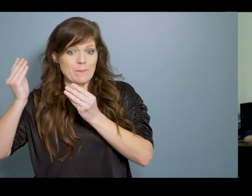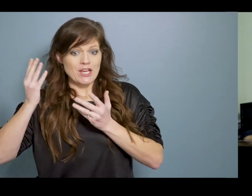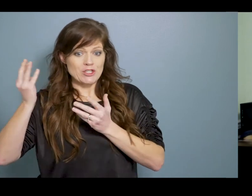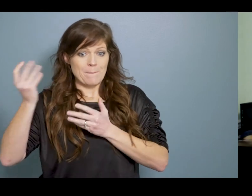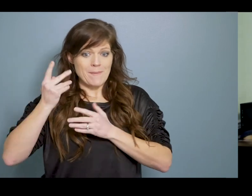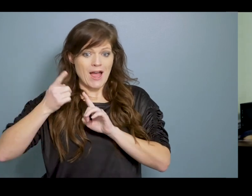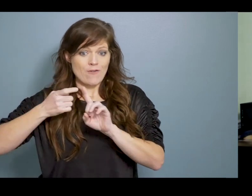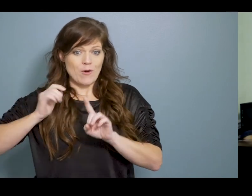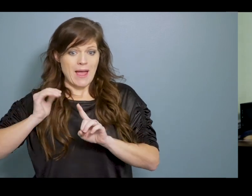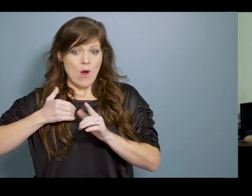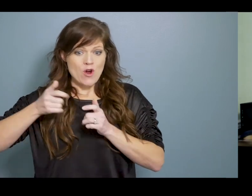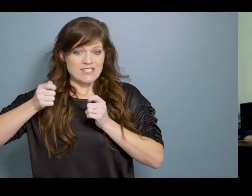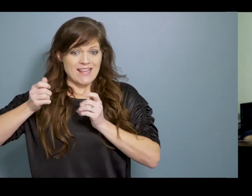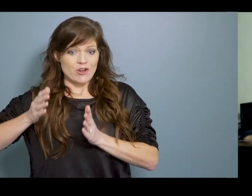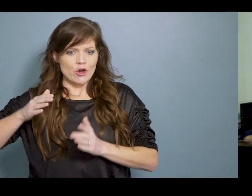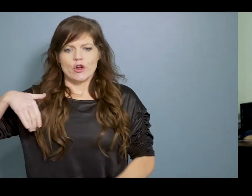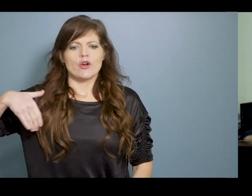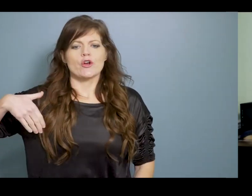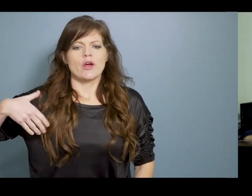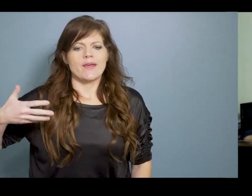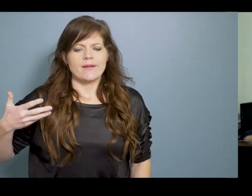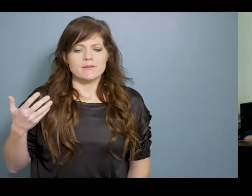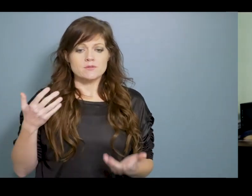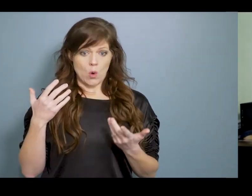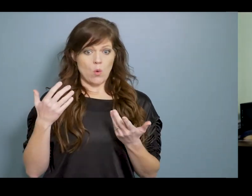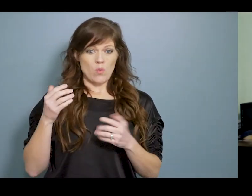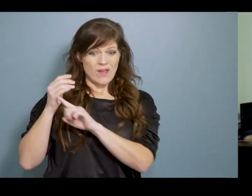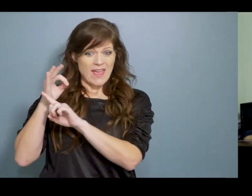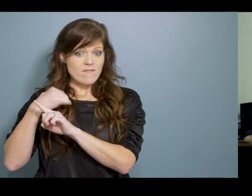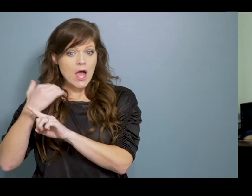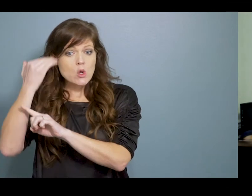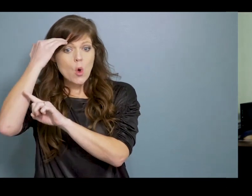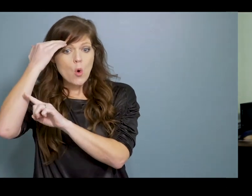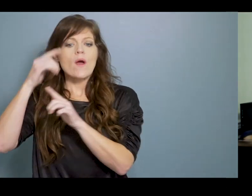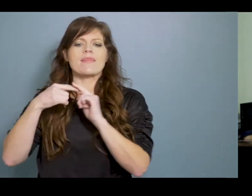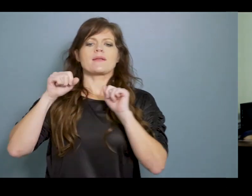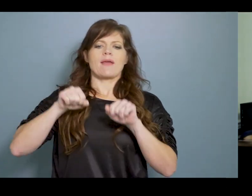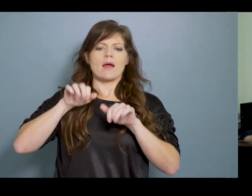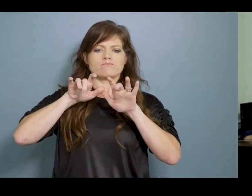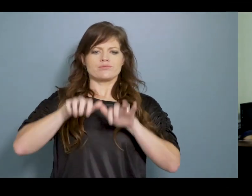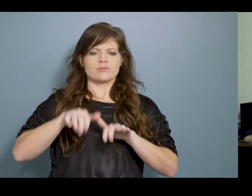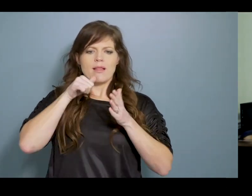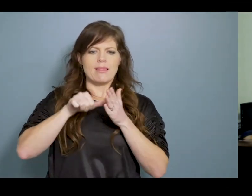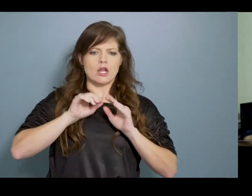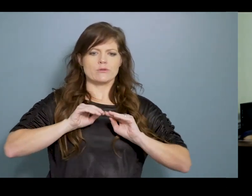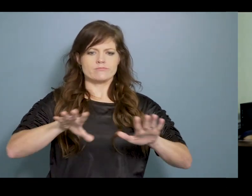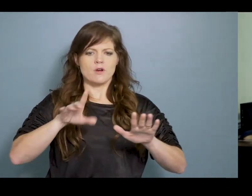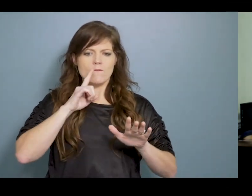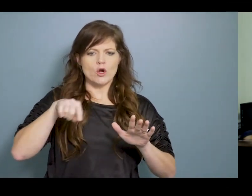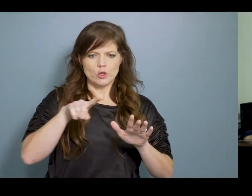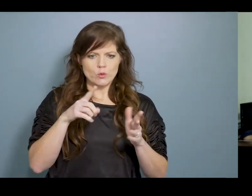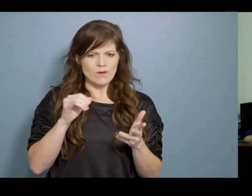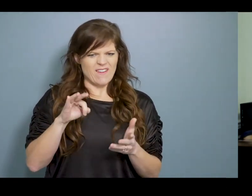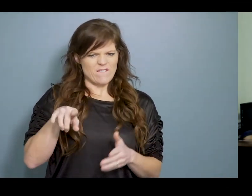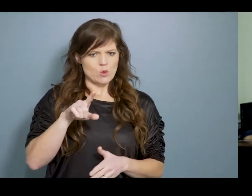in a position to really say, yeah, we can provide this letter. I know what my goal and what I'm